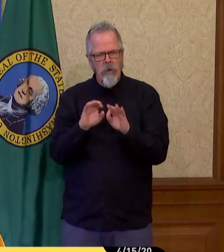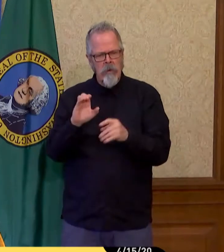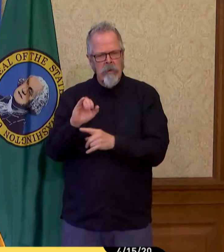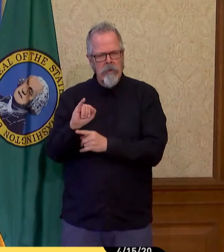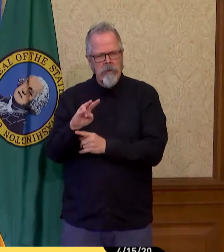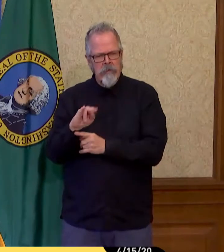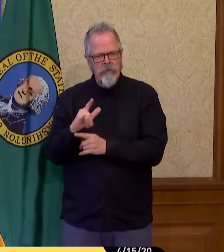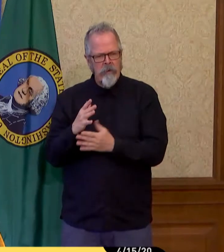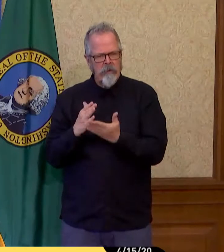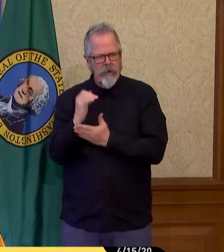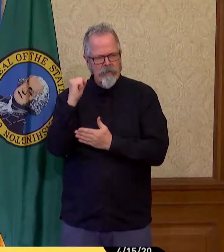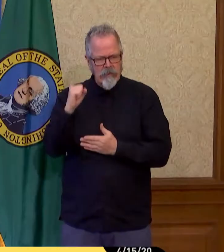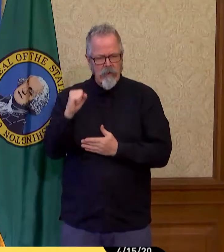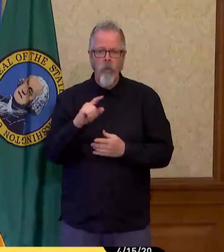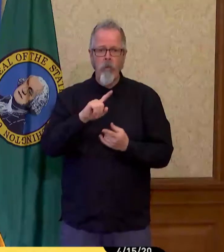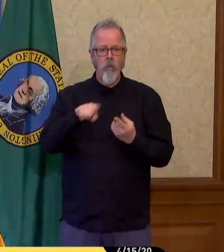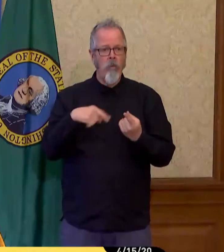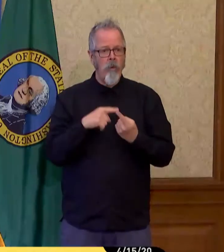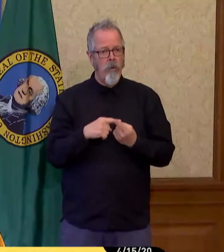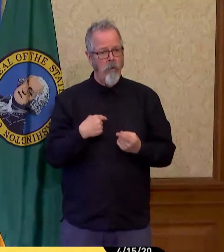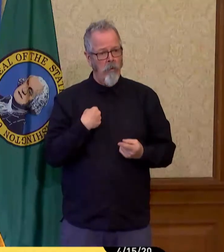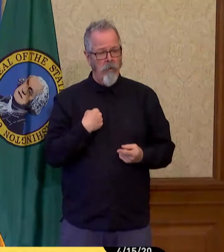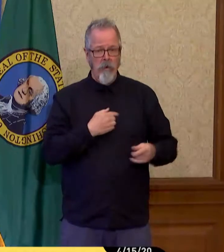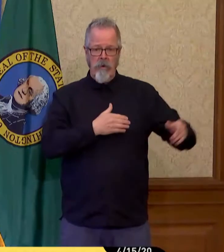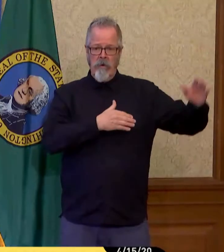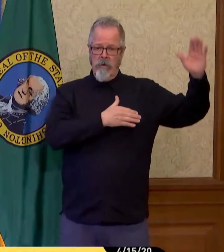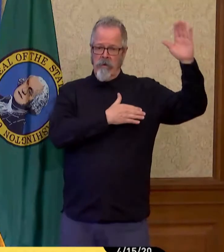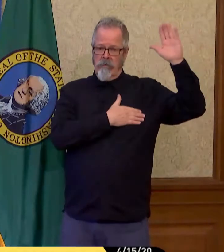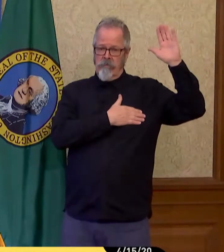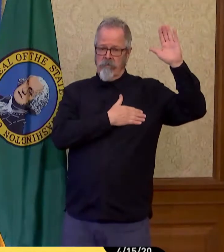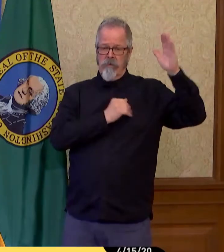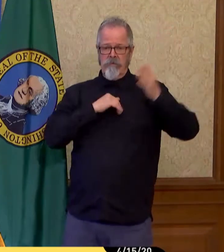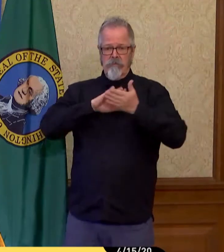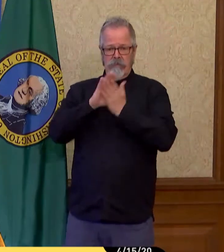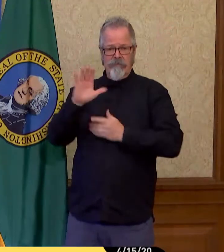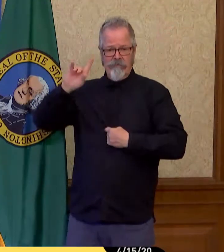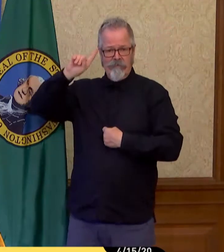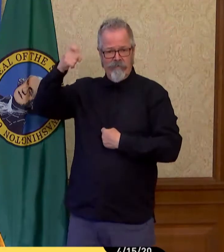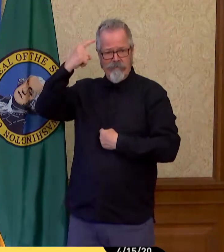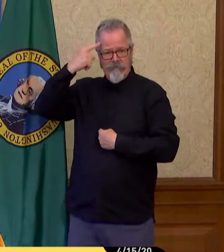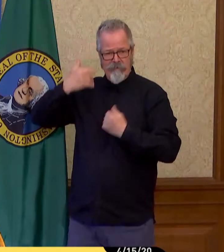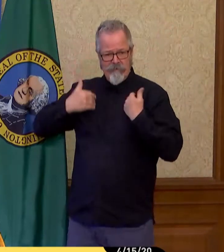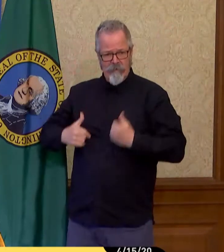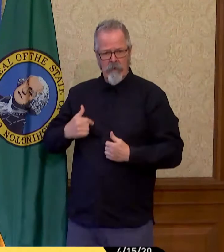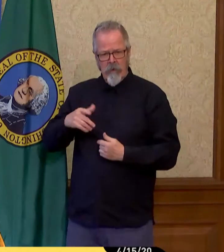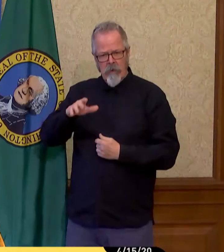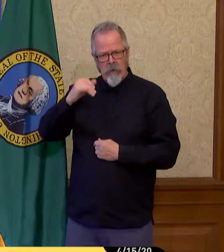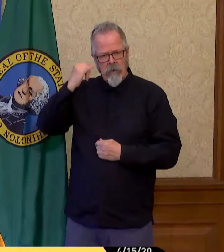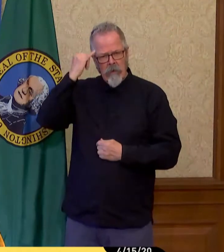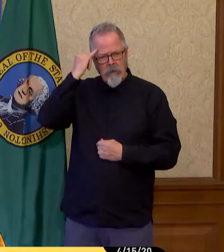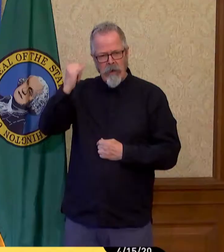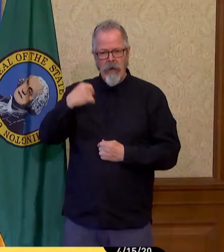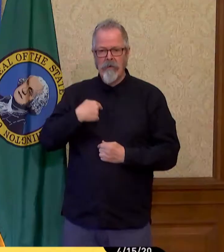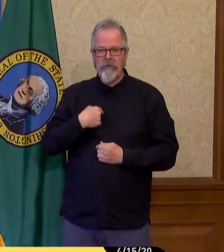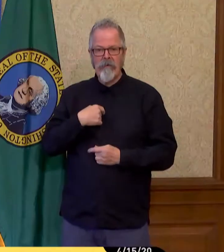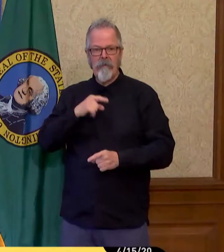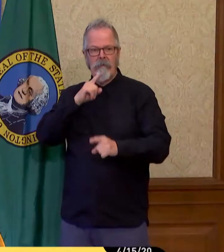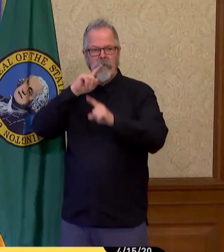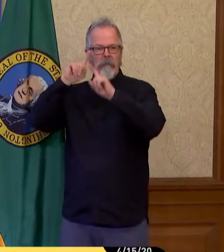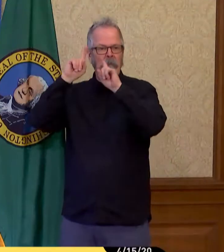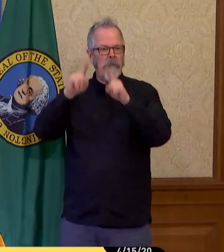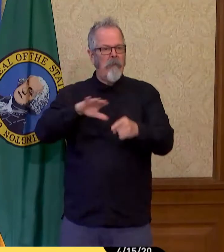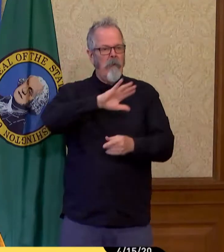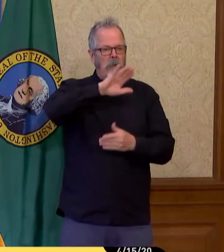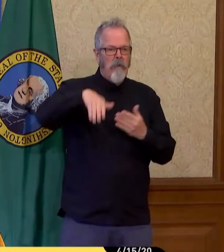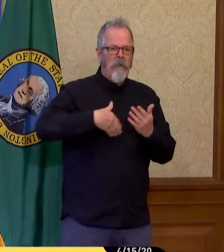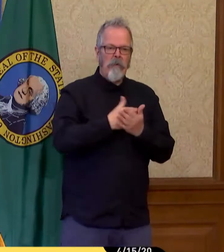when I took this job as governor. And it is something that all of us ought to be reflective on and not do